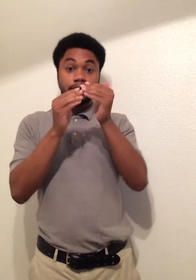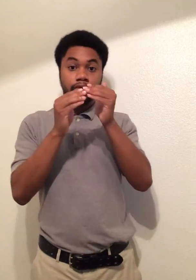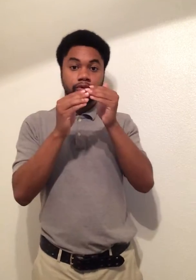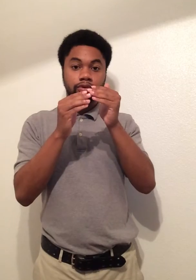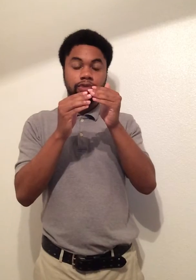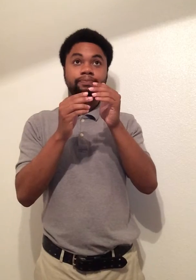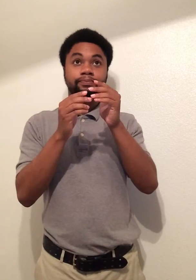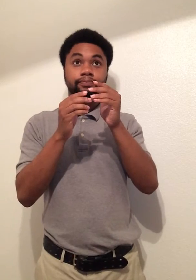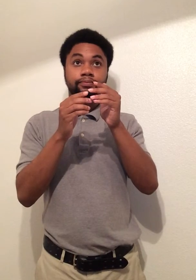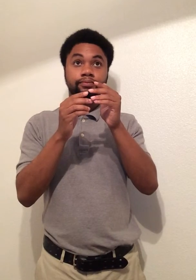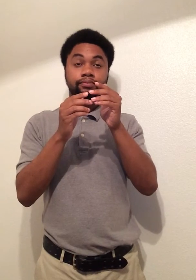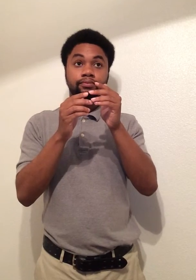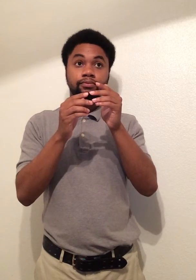height.